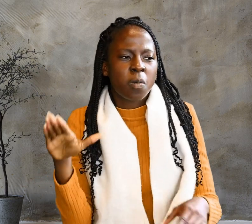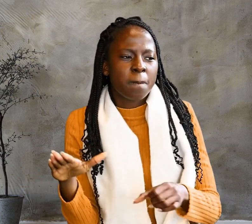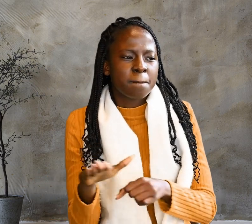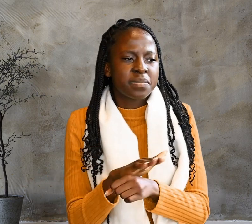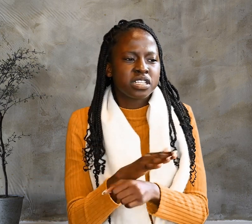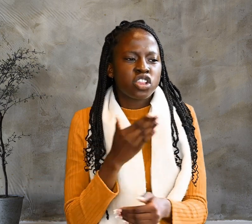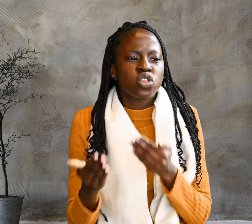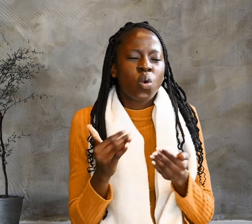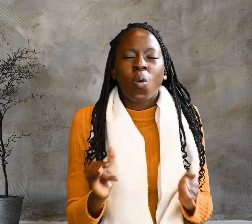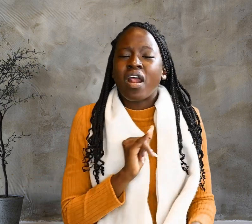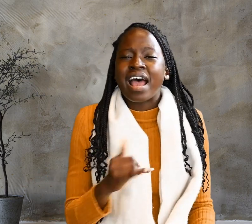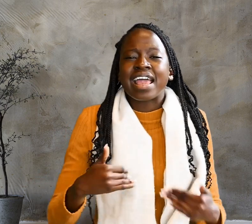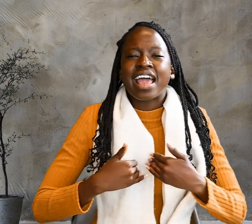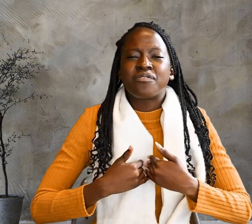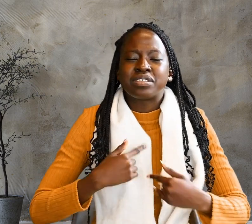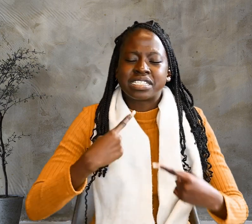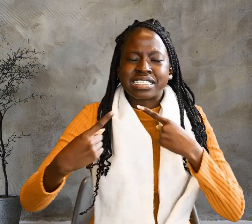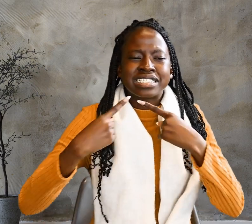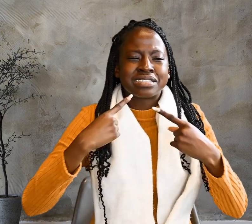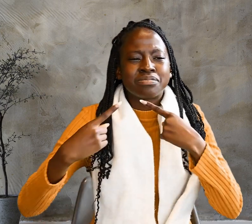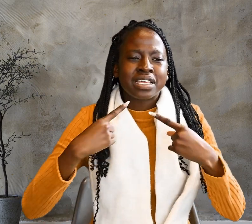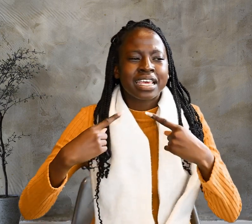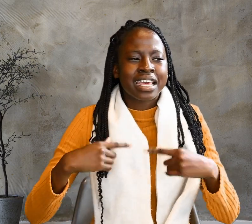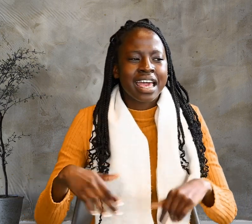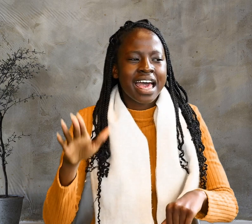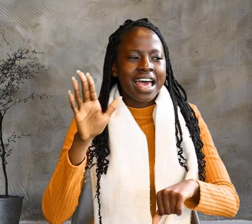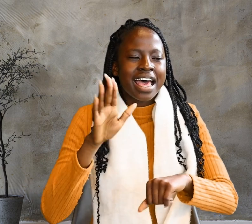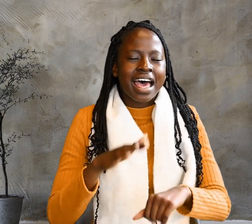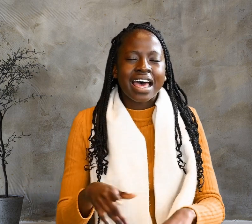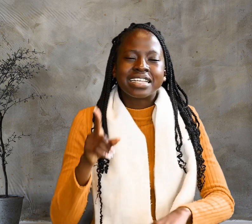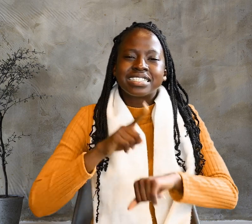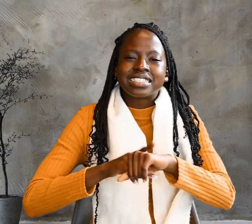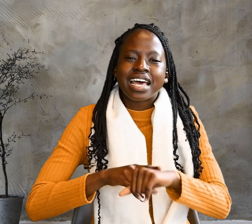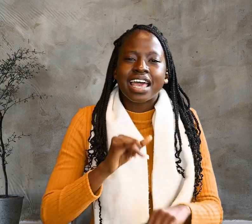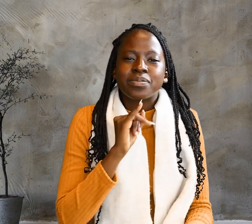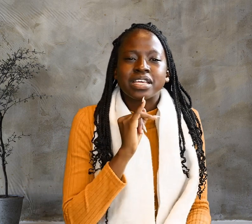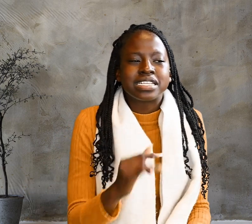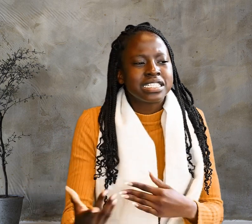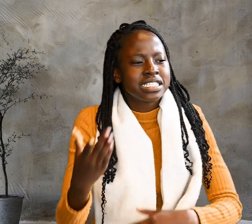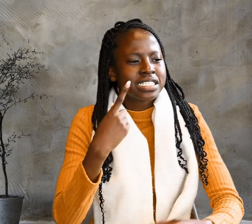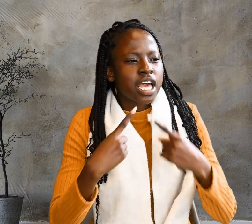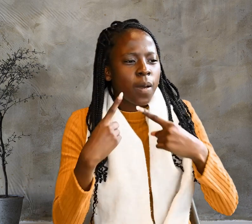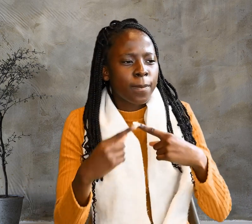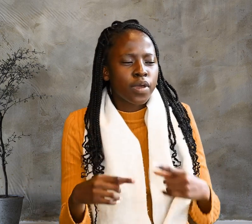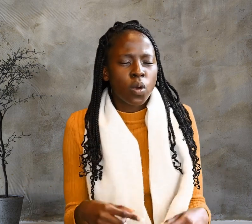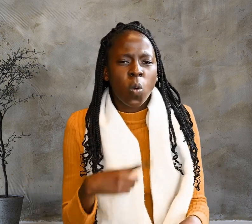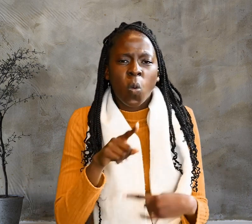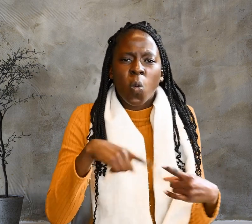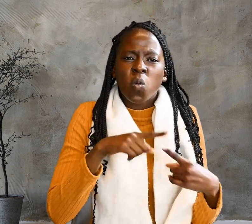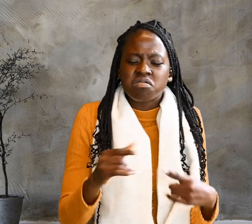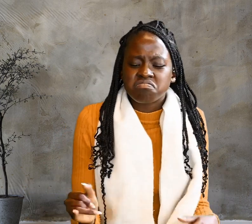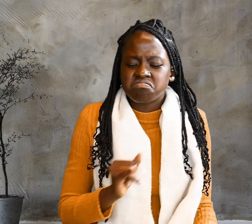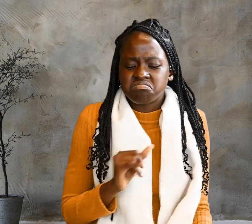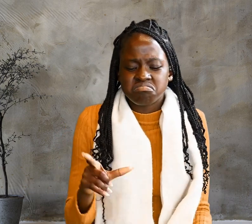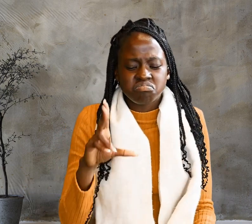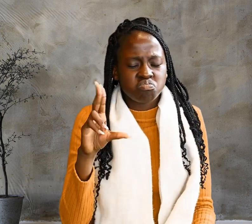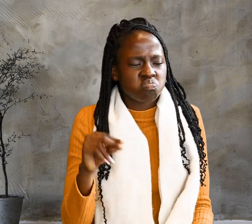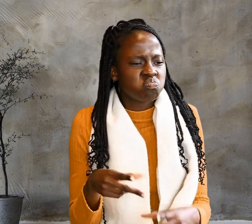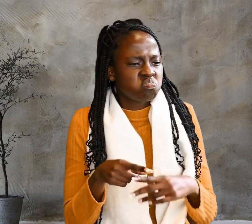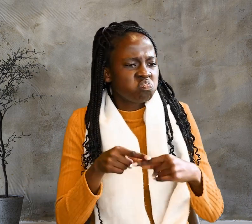Though I have been speaking figuratively, a time is coming when I will no longer use this kind of